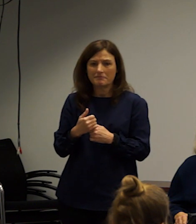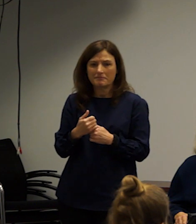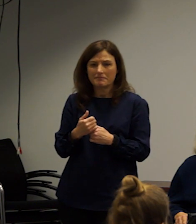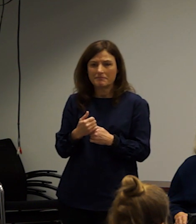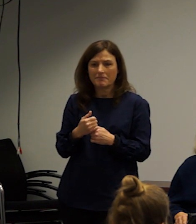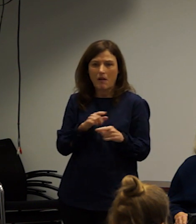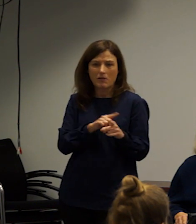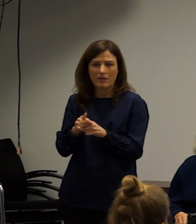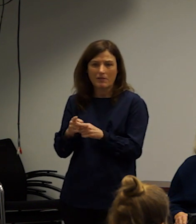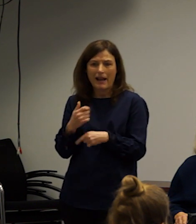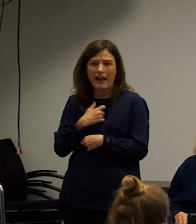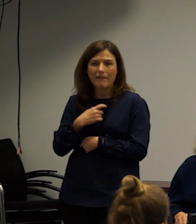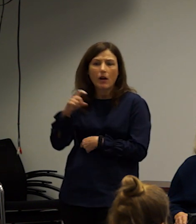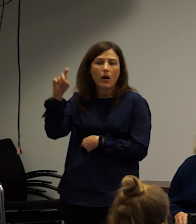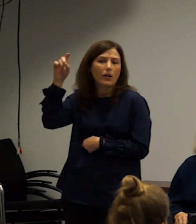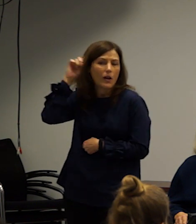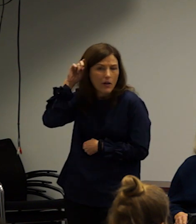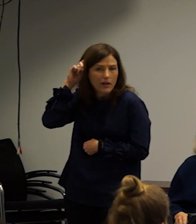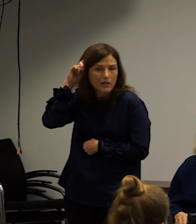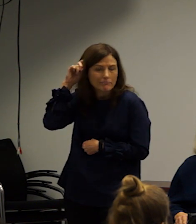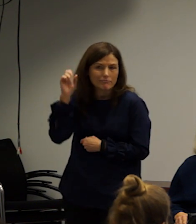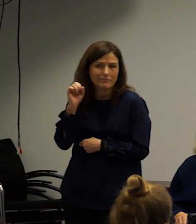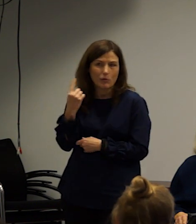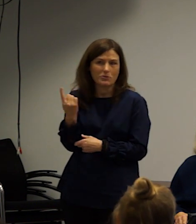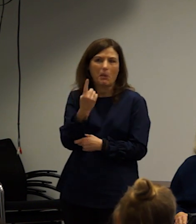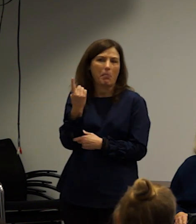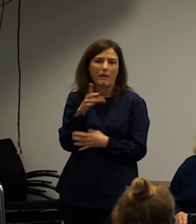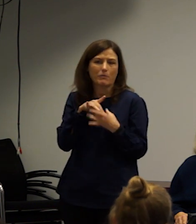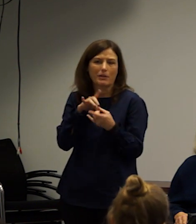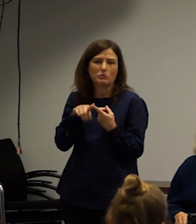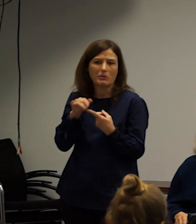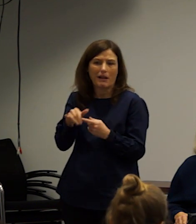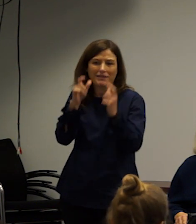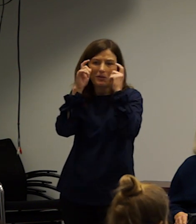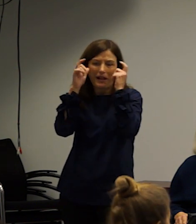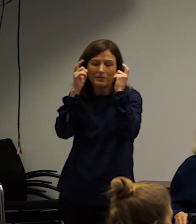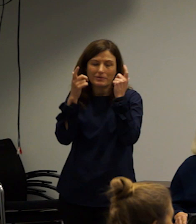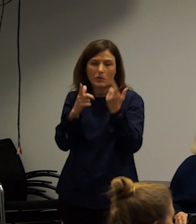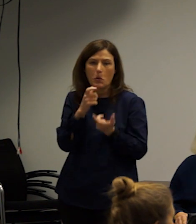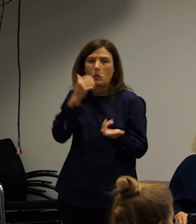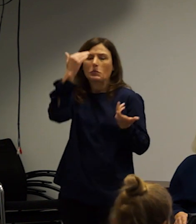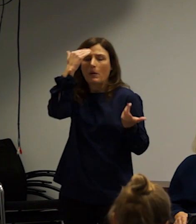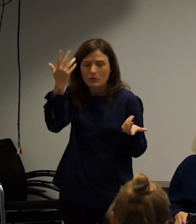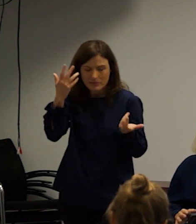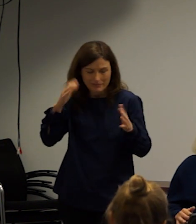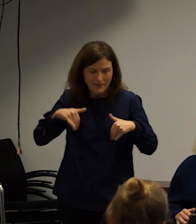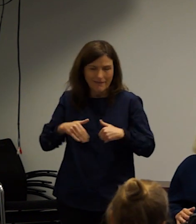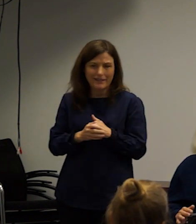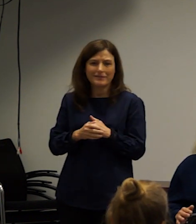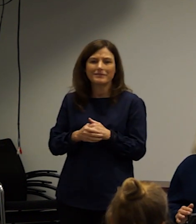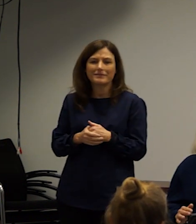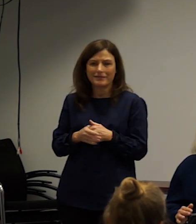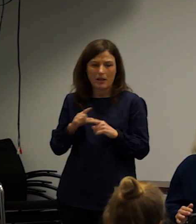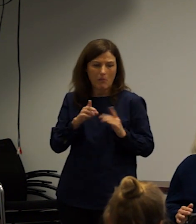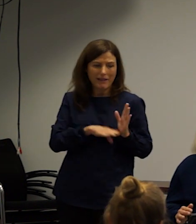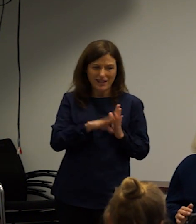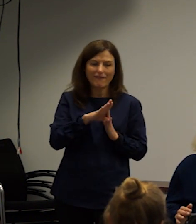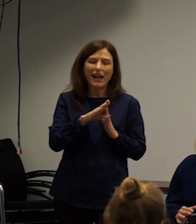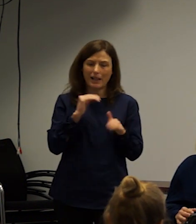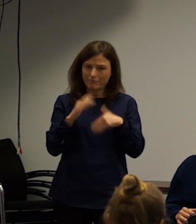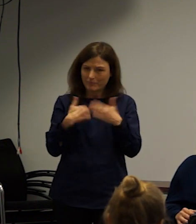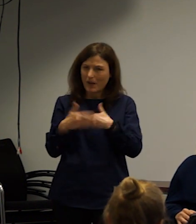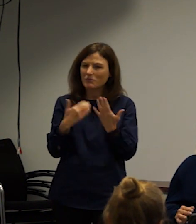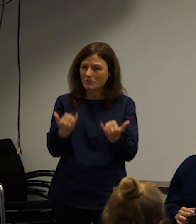may very well also have a hearing aid or some, you know, and glasses. Who knows? but it's a developing. It's